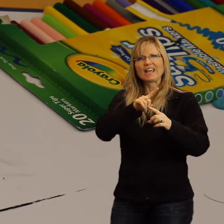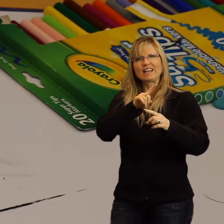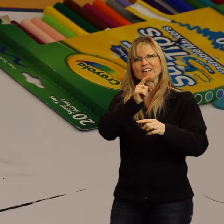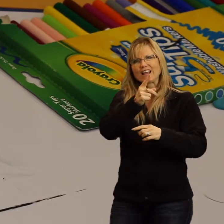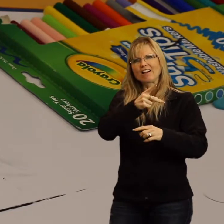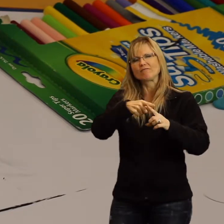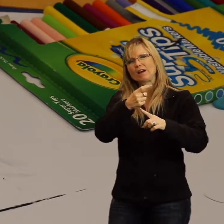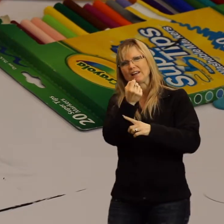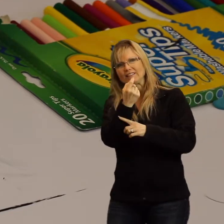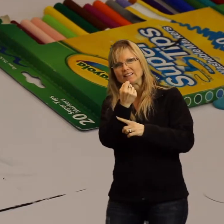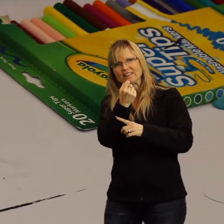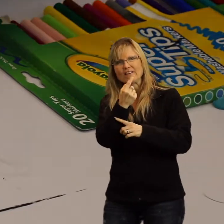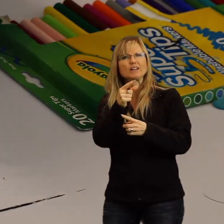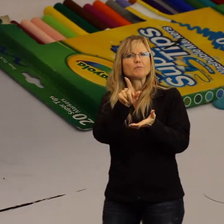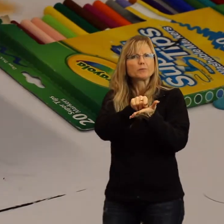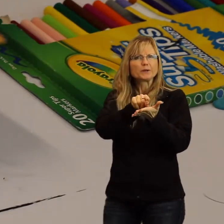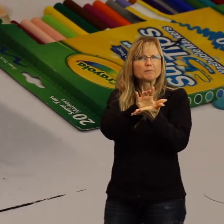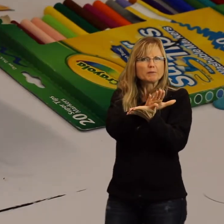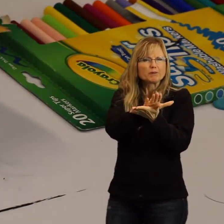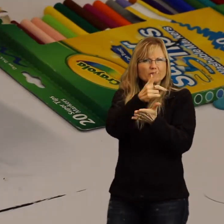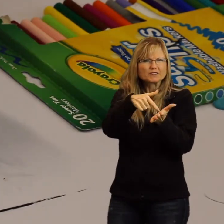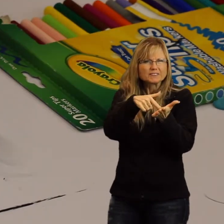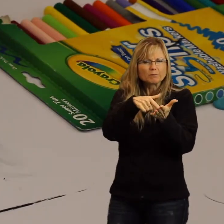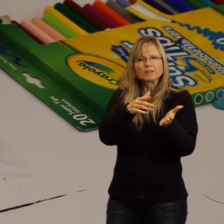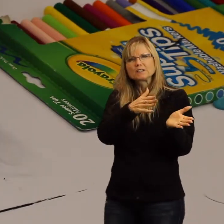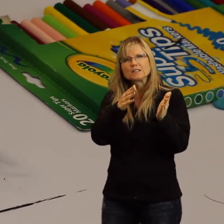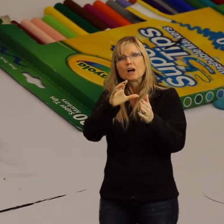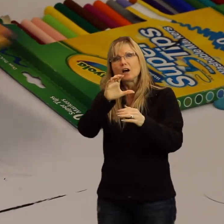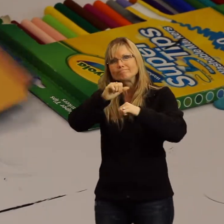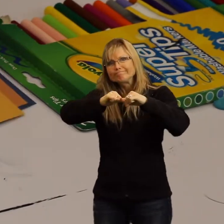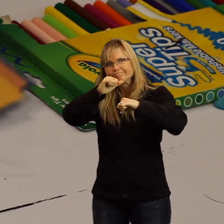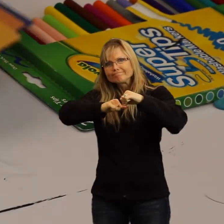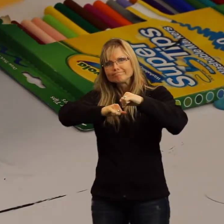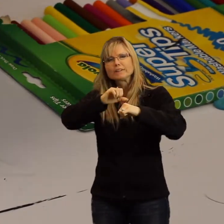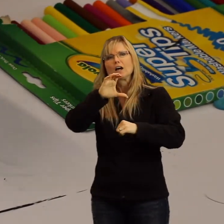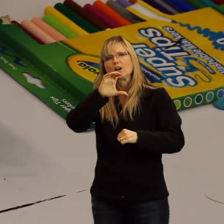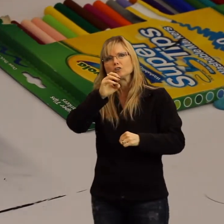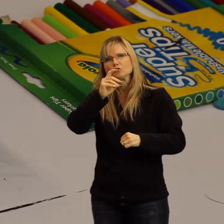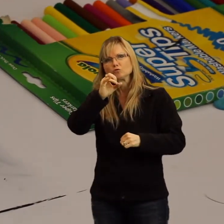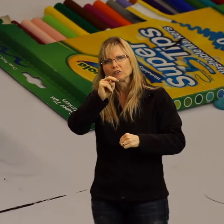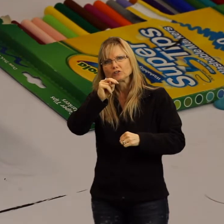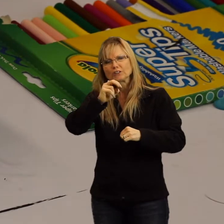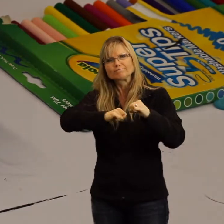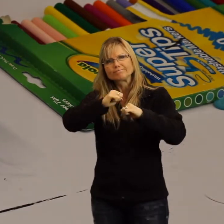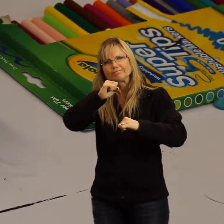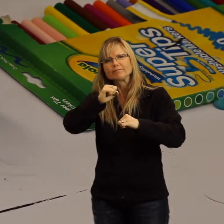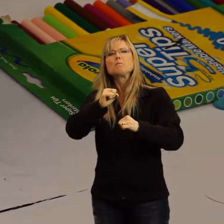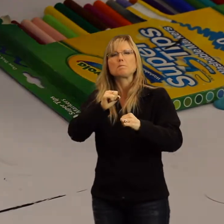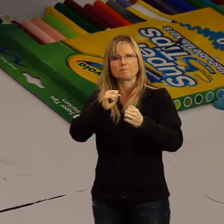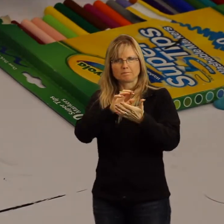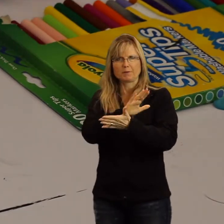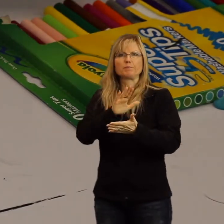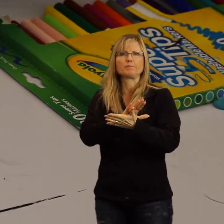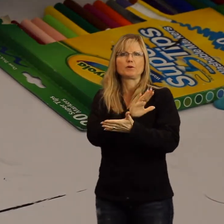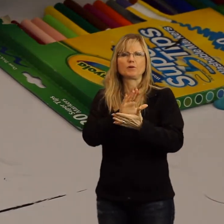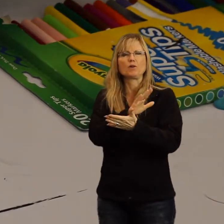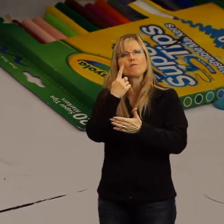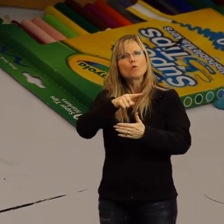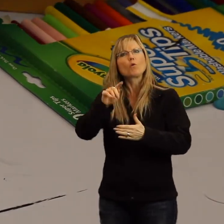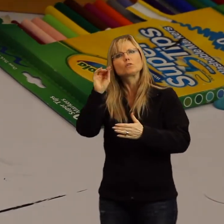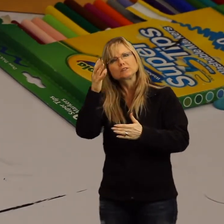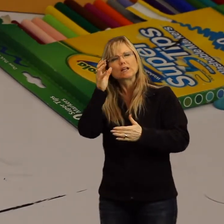work, construction paper, this will be for your sun and moon cutouts eventually,